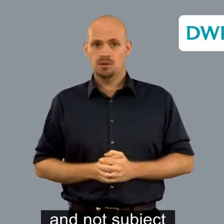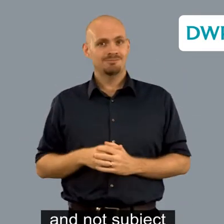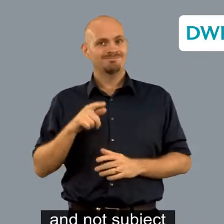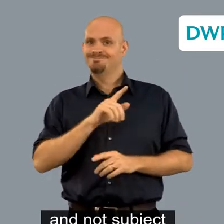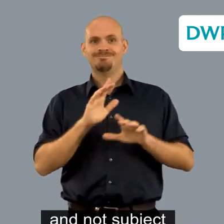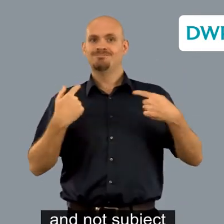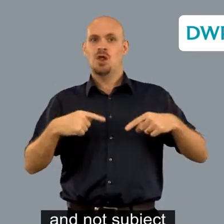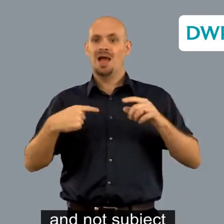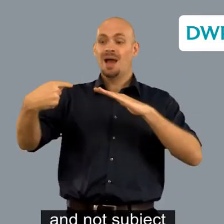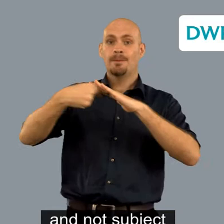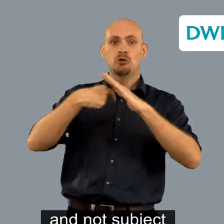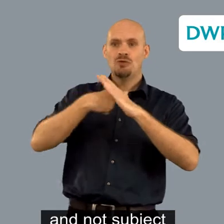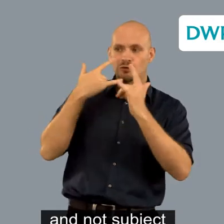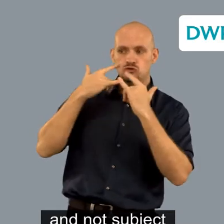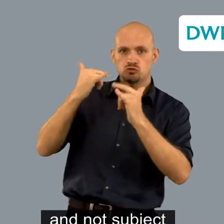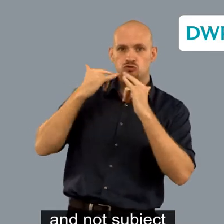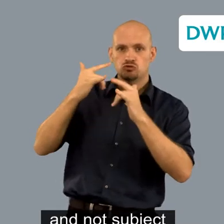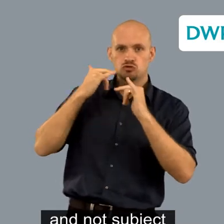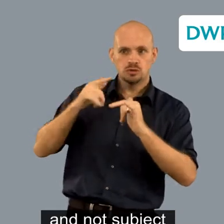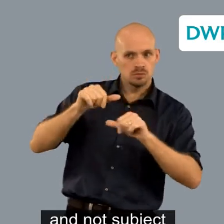and not subject to immigration control.